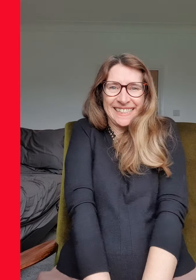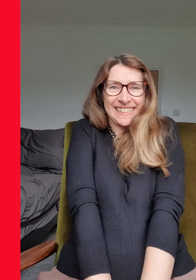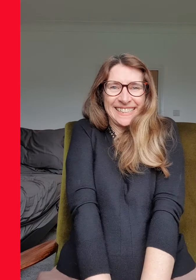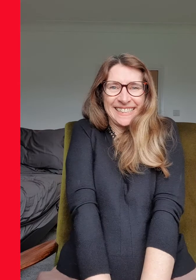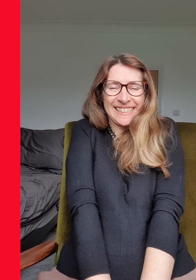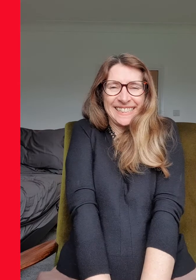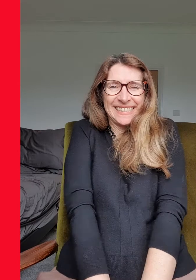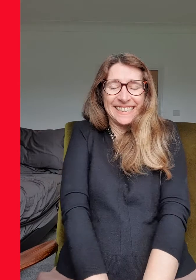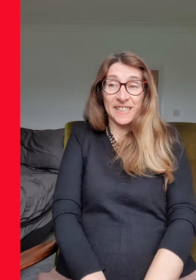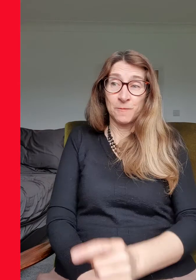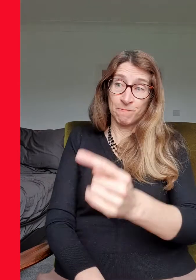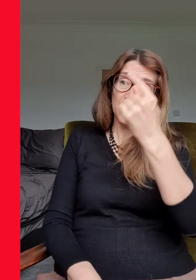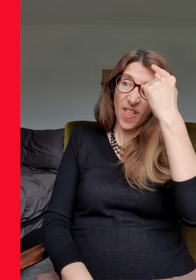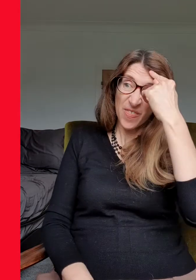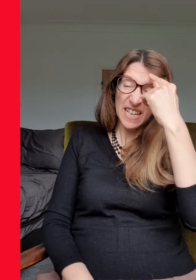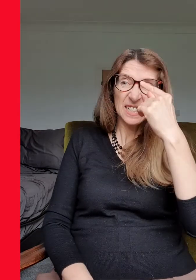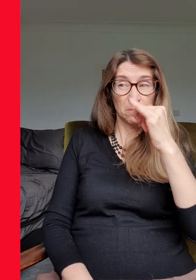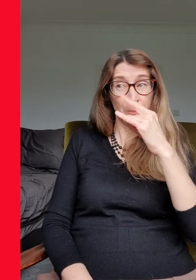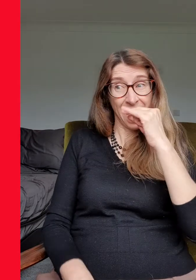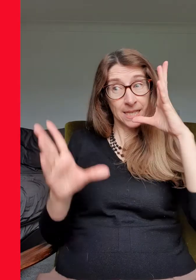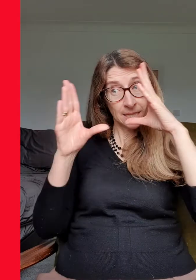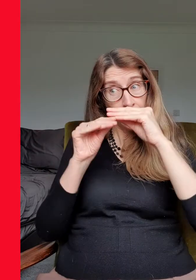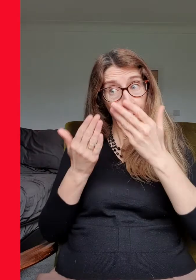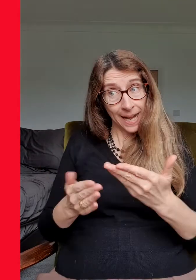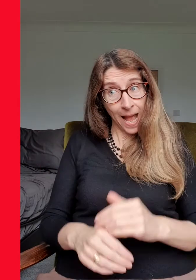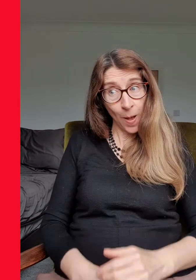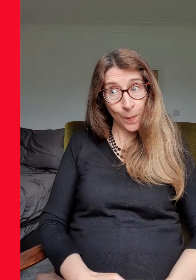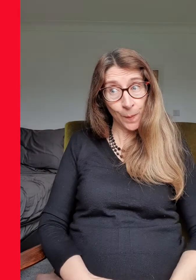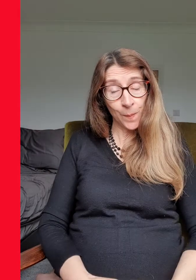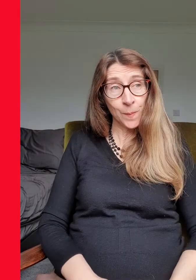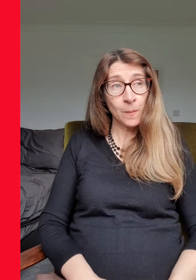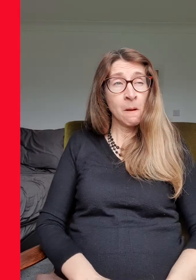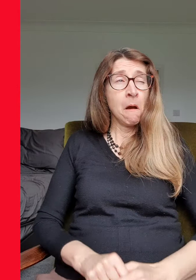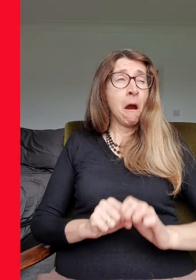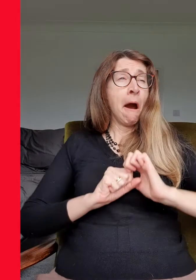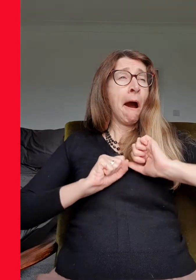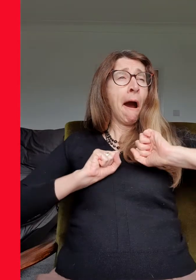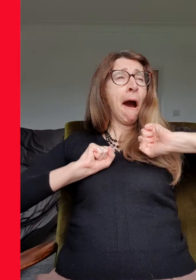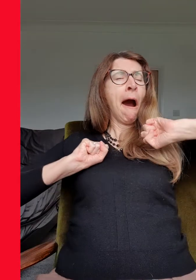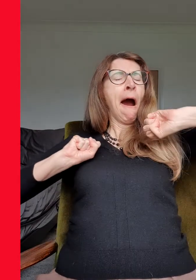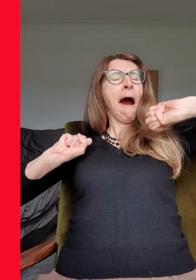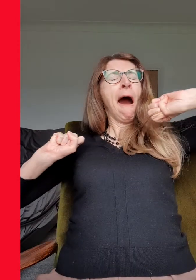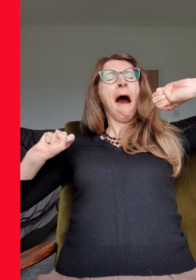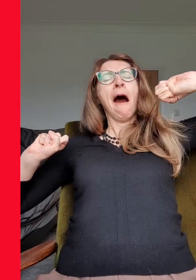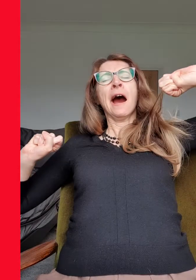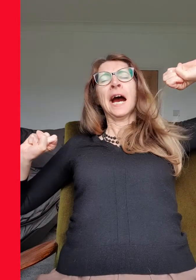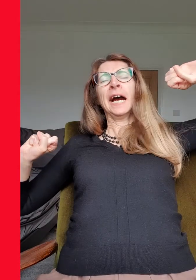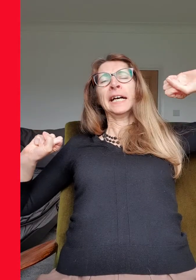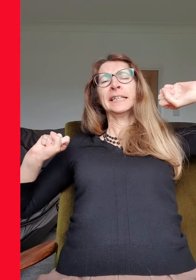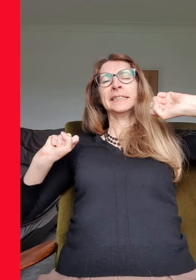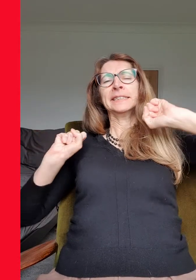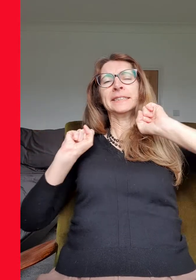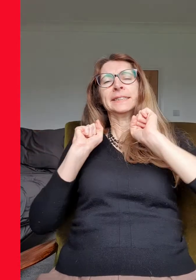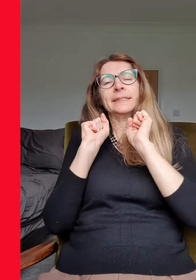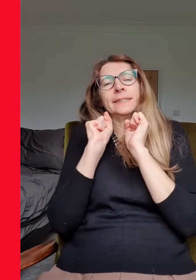smiling. "Do you think you feel more like going to sleep now?" asked Grandpa. Jojo Gnome